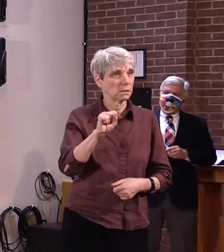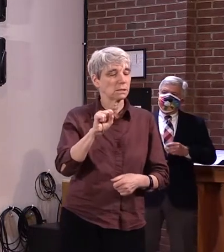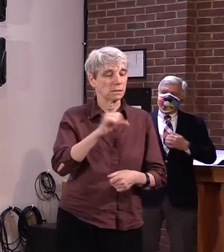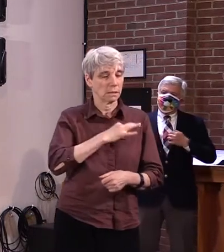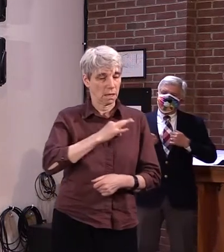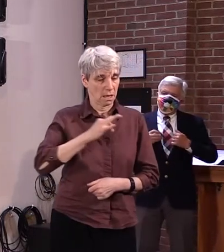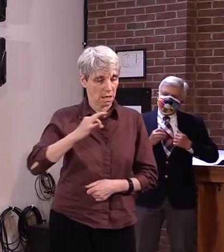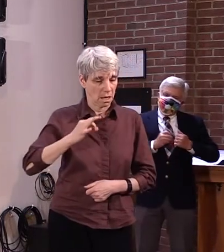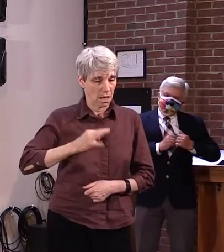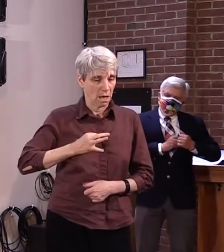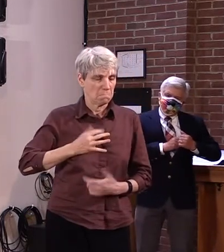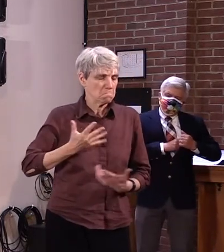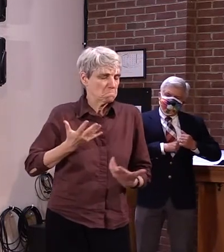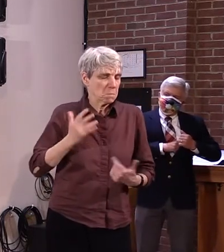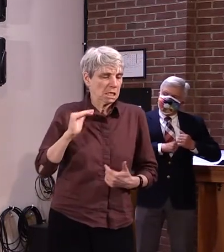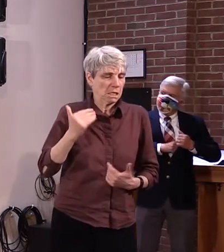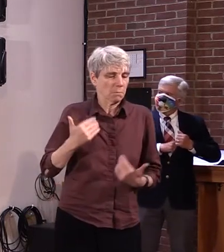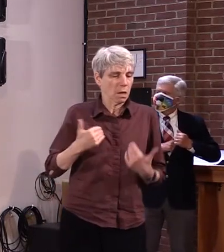business reasons,